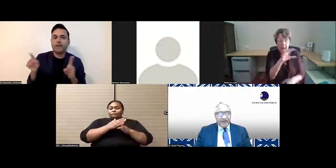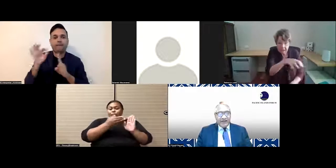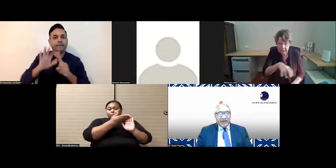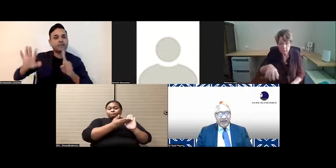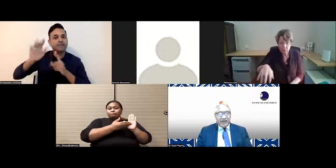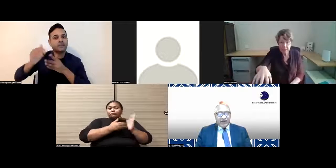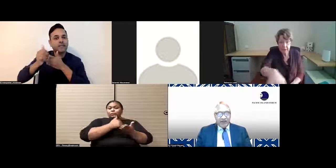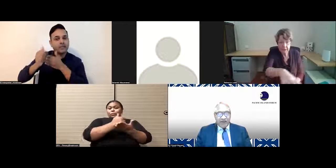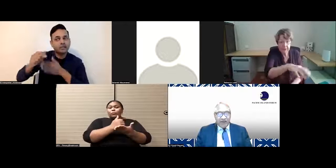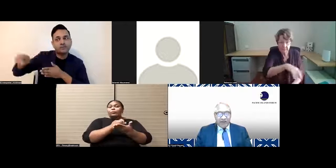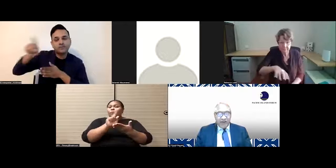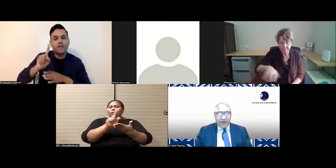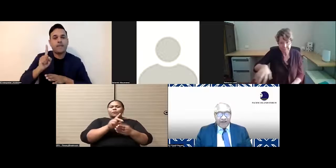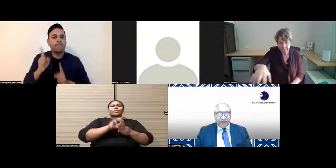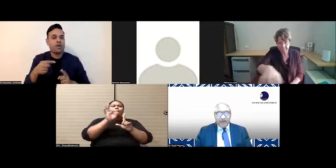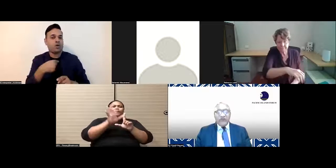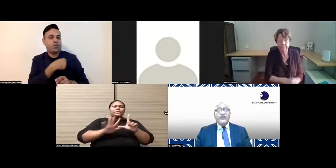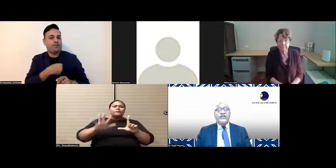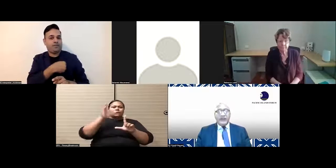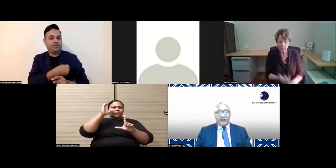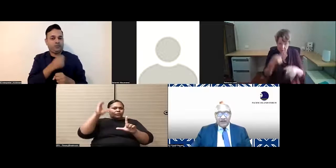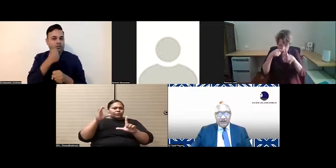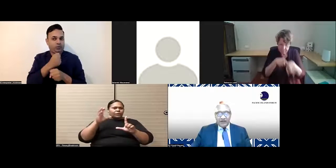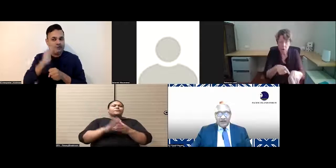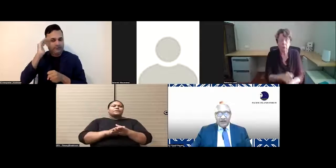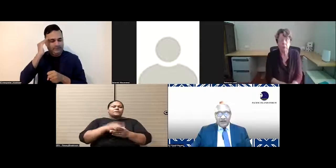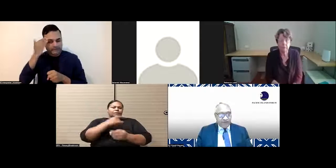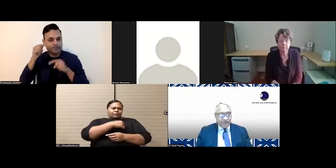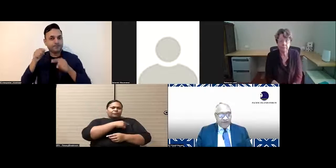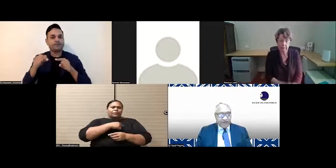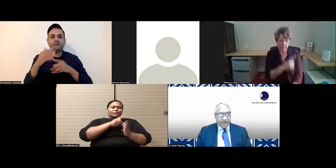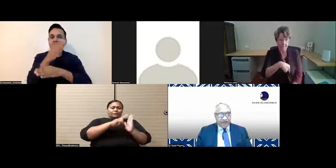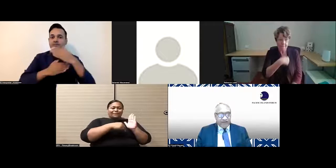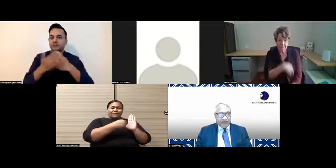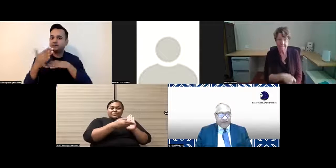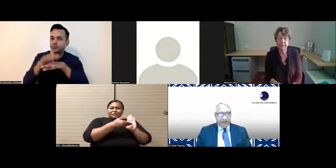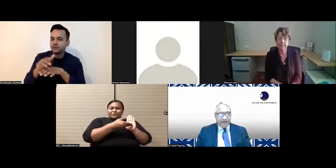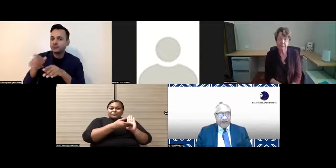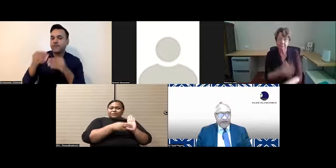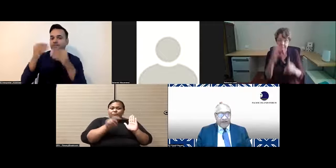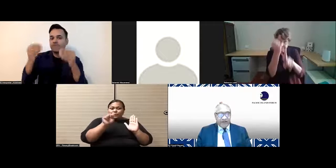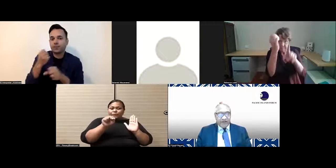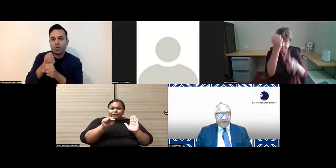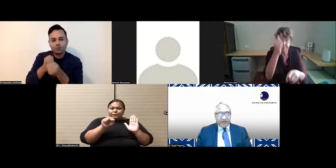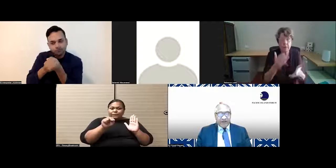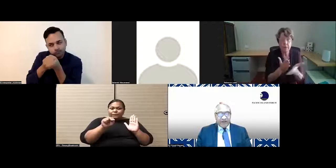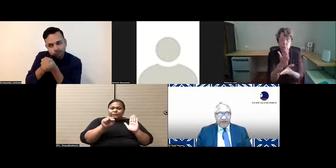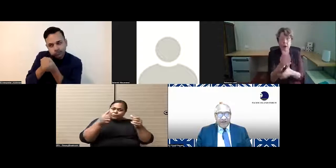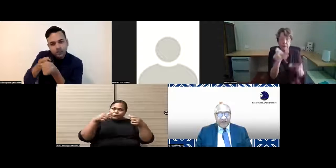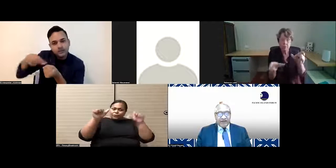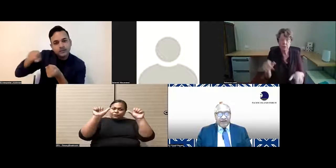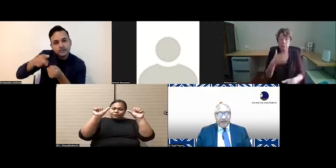commitments and within the protection and fulfillment of the rights of persons with disabilities through